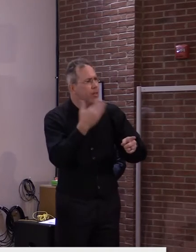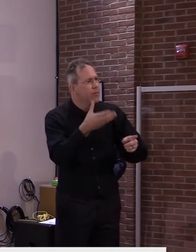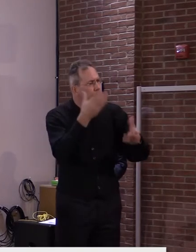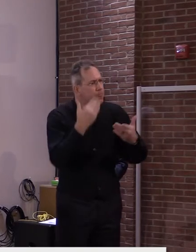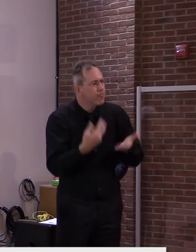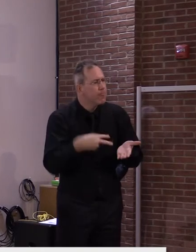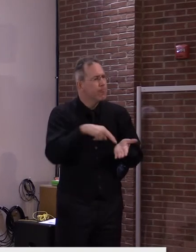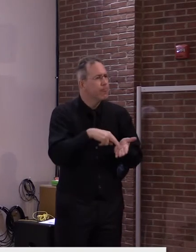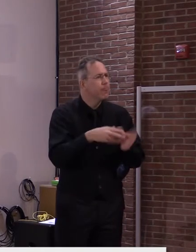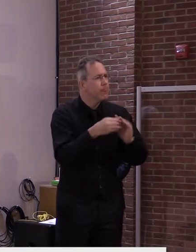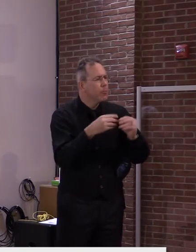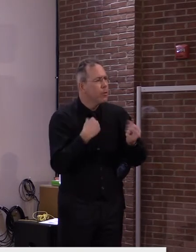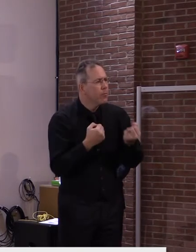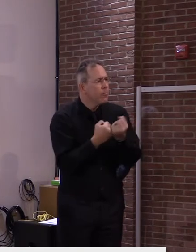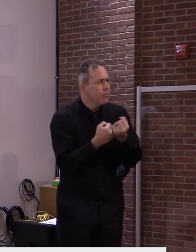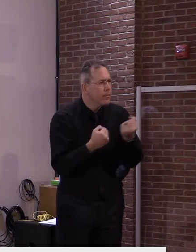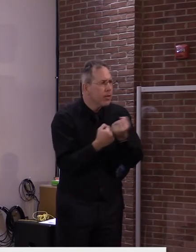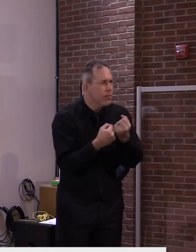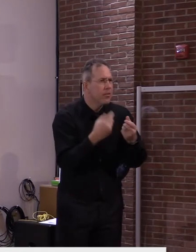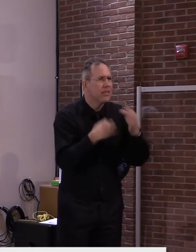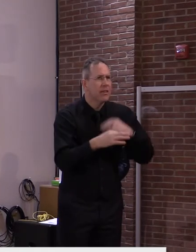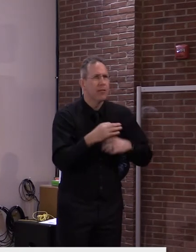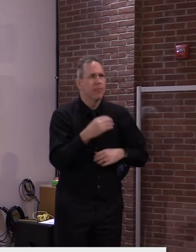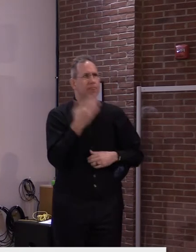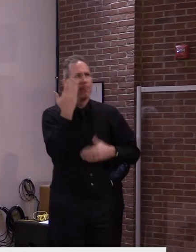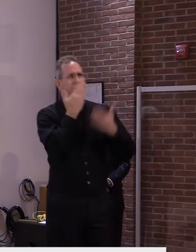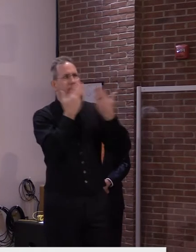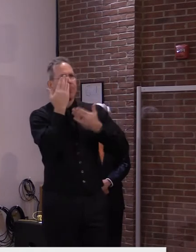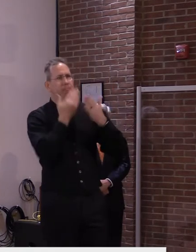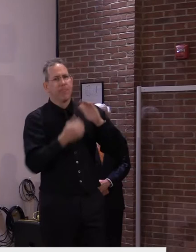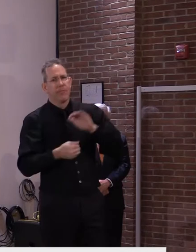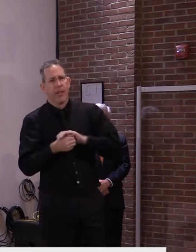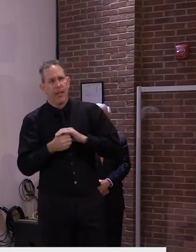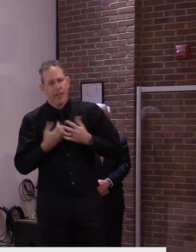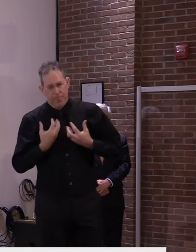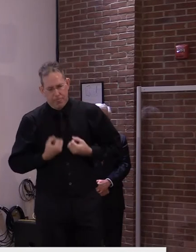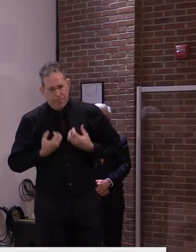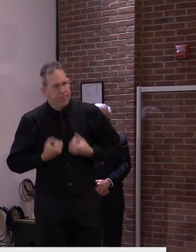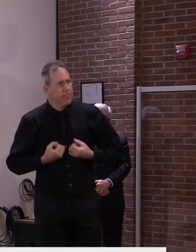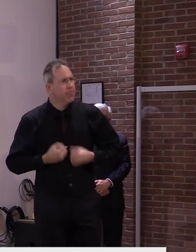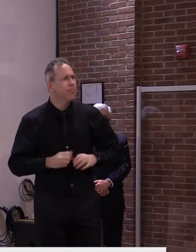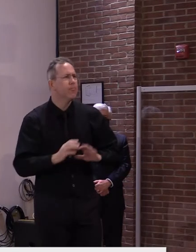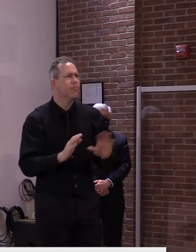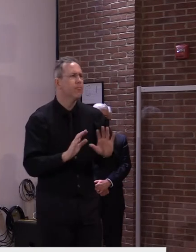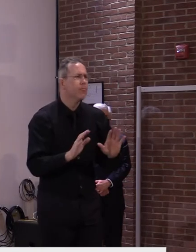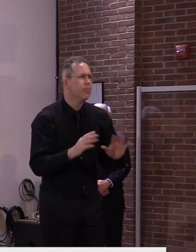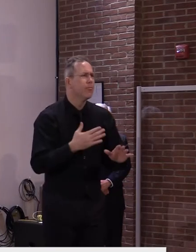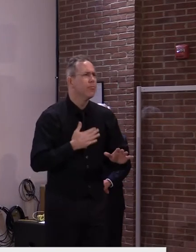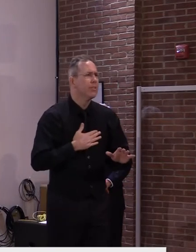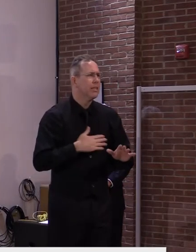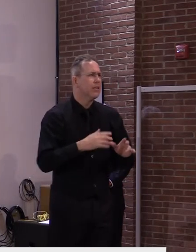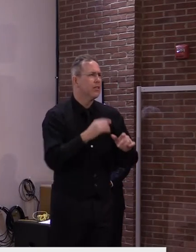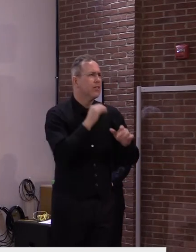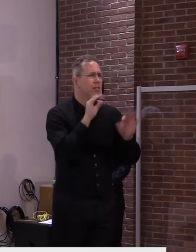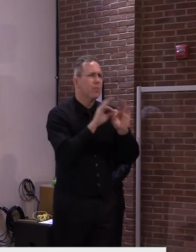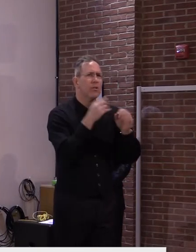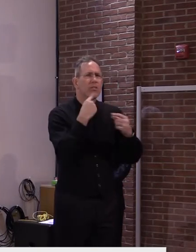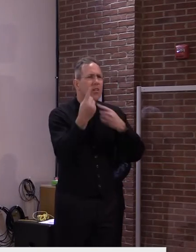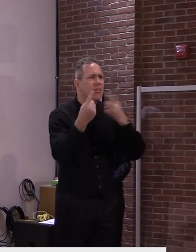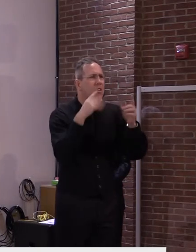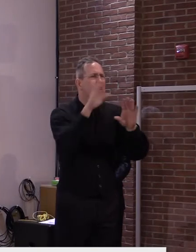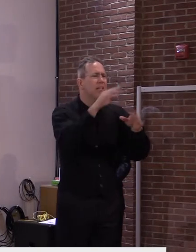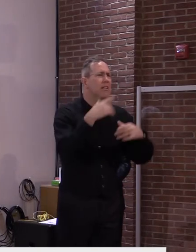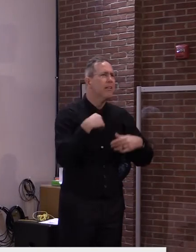of weakness or what have you. So I would just shout out to anybody in the child, adolescent, or